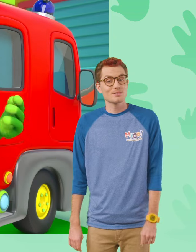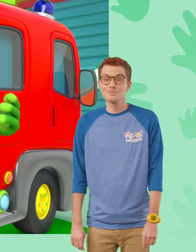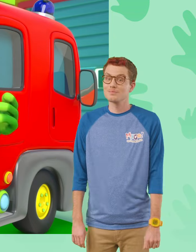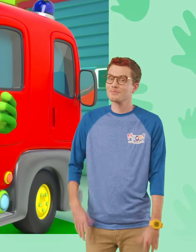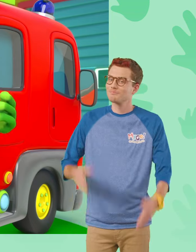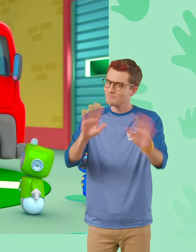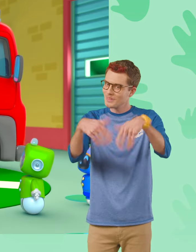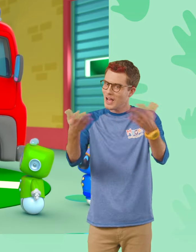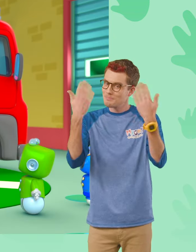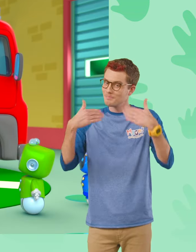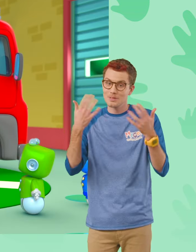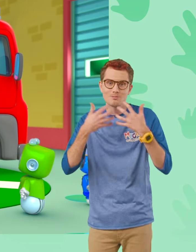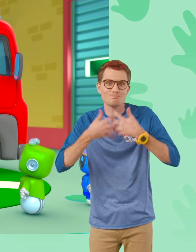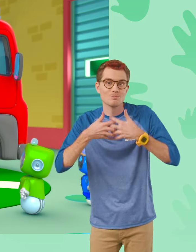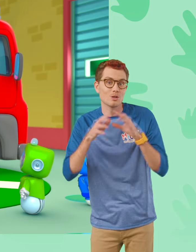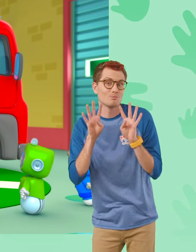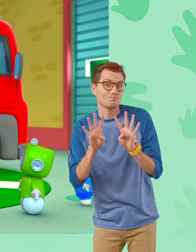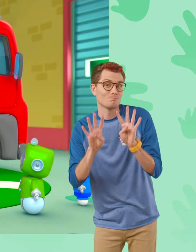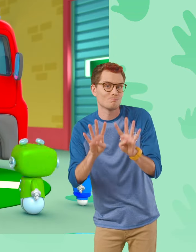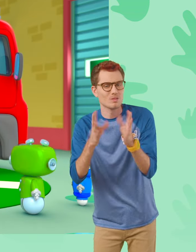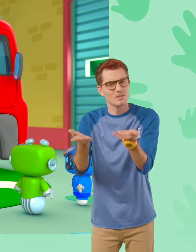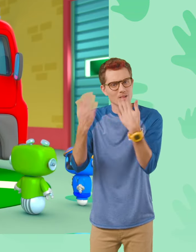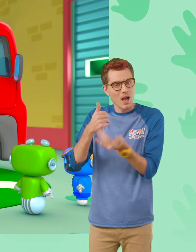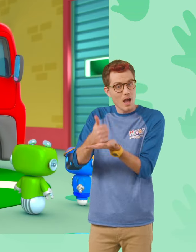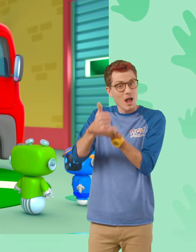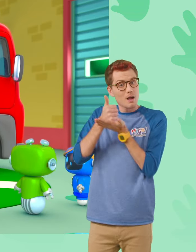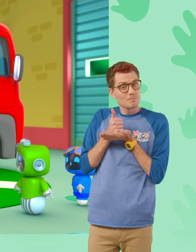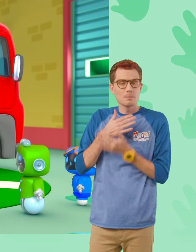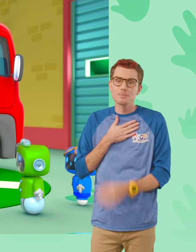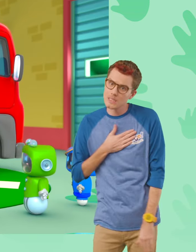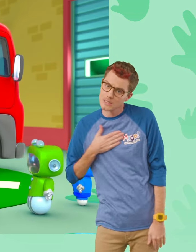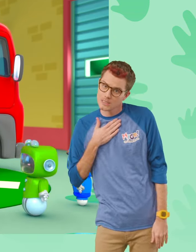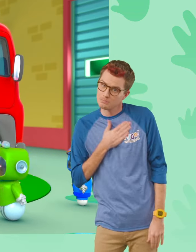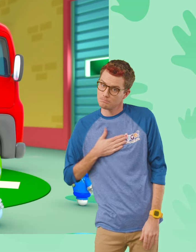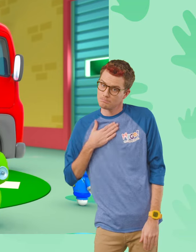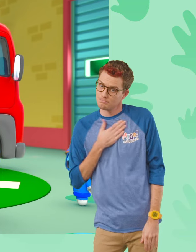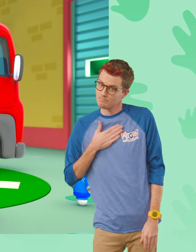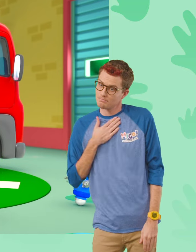Come on, mechanicals. Give me a hand, please.